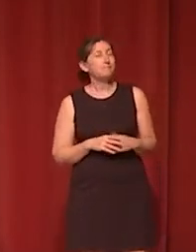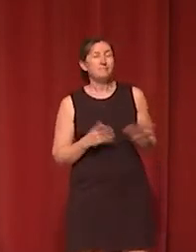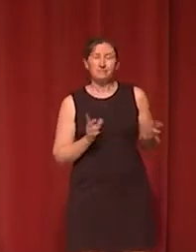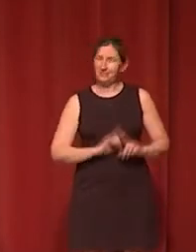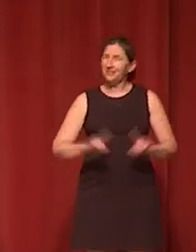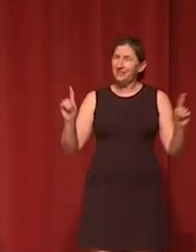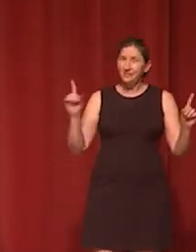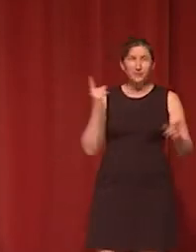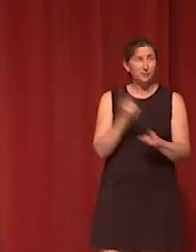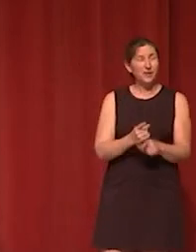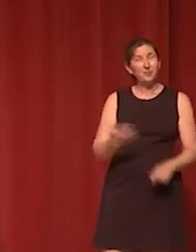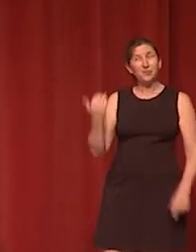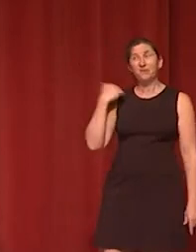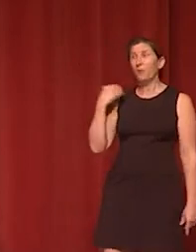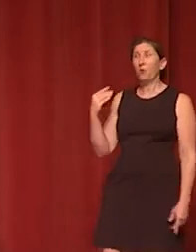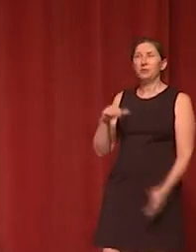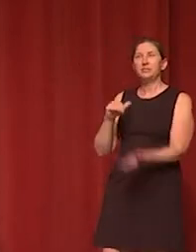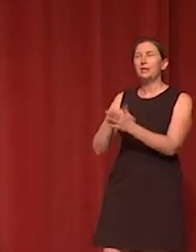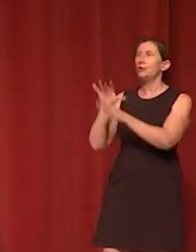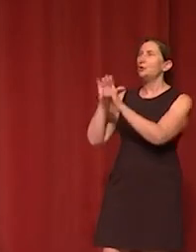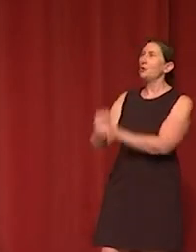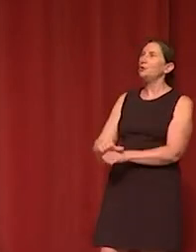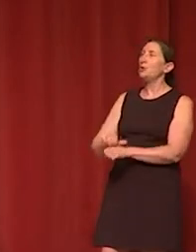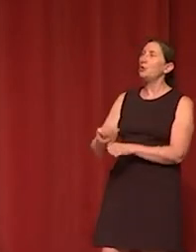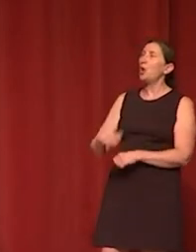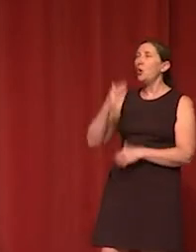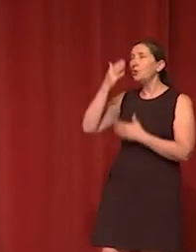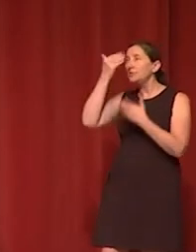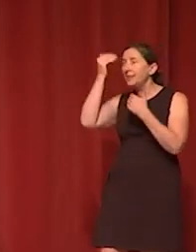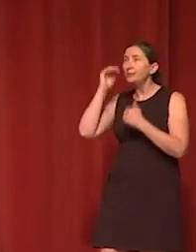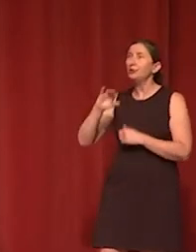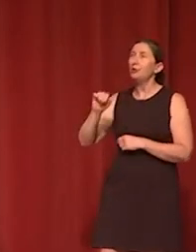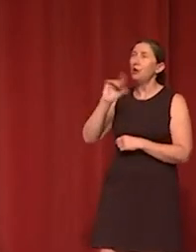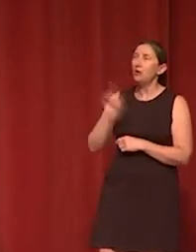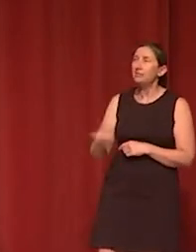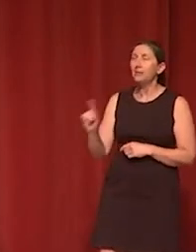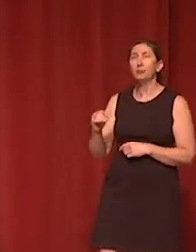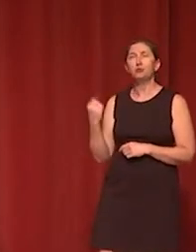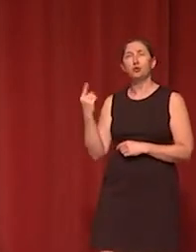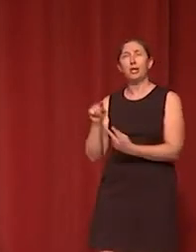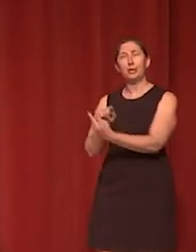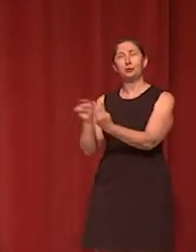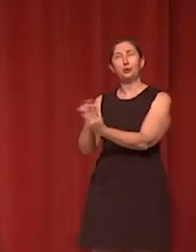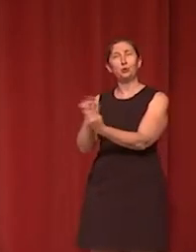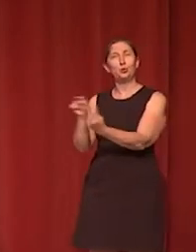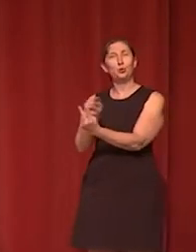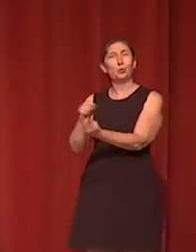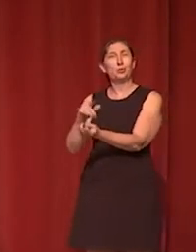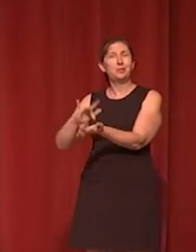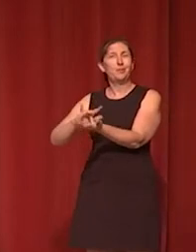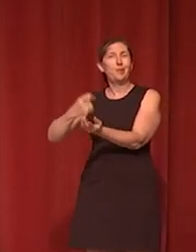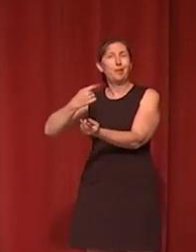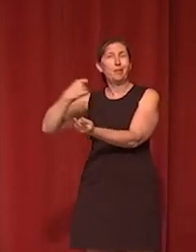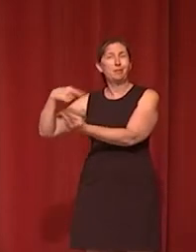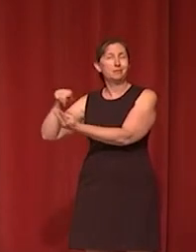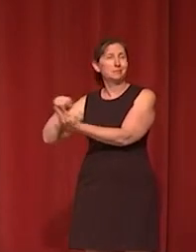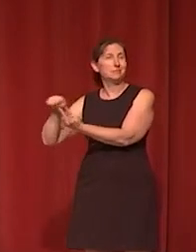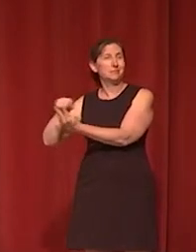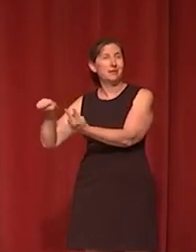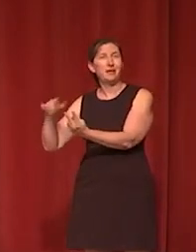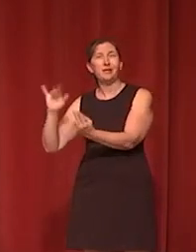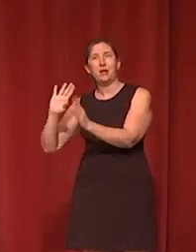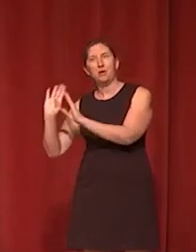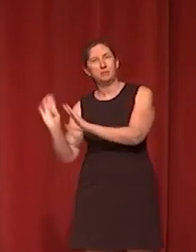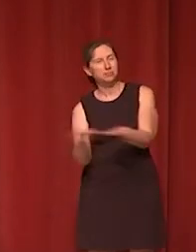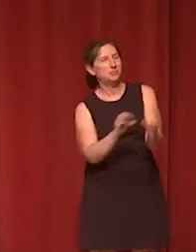We have 2 groups of pills we can do. You try them, there's a few side effects, but it's just shifting to, it's going to be more intensive therapy,